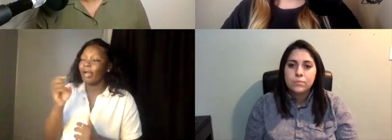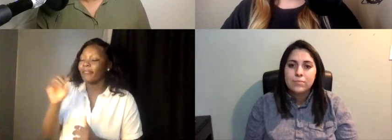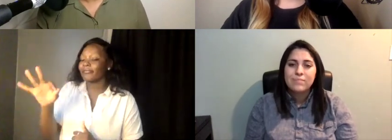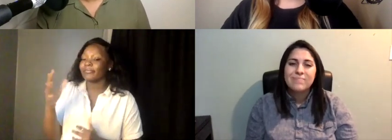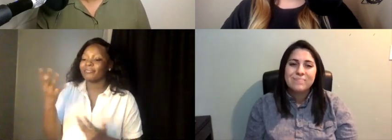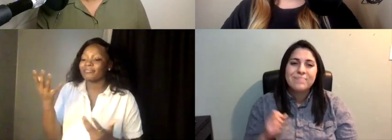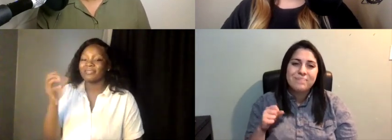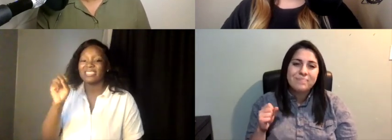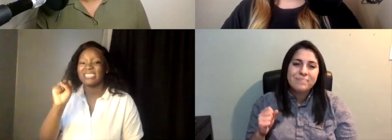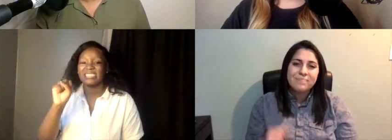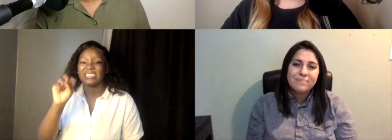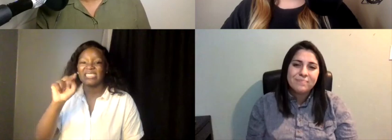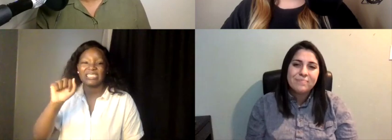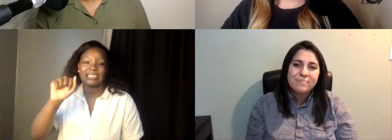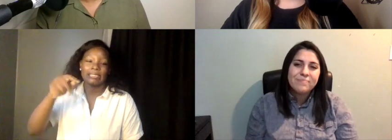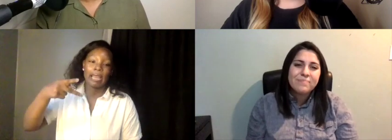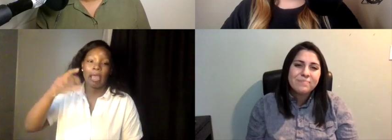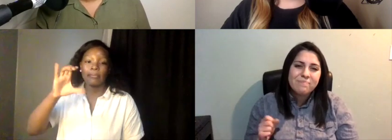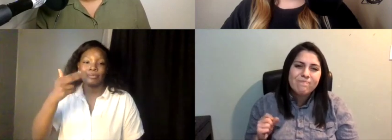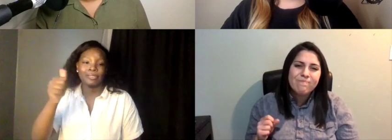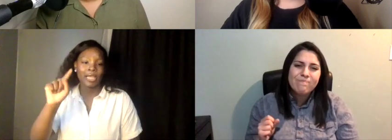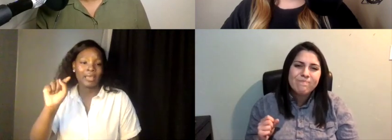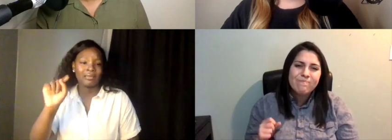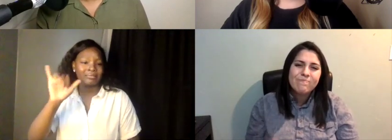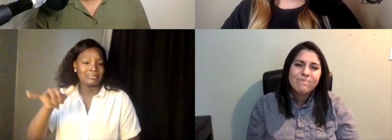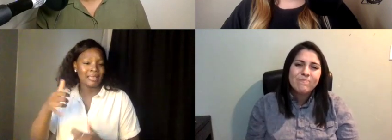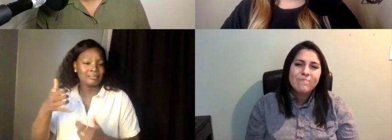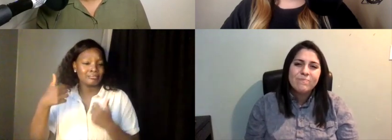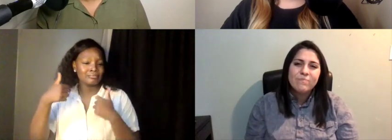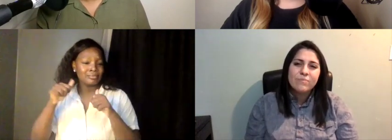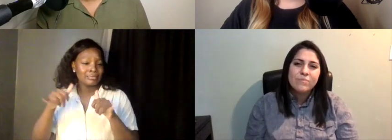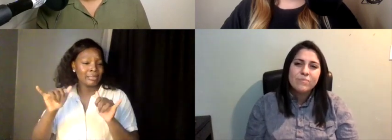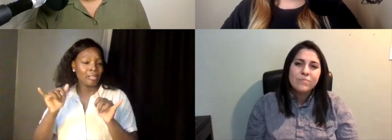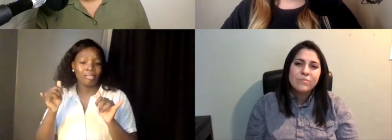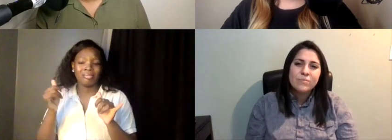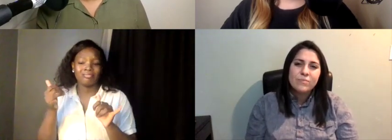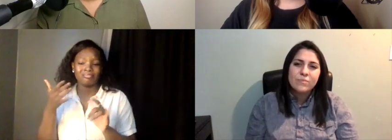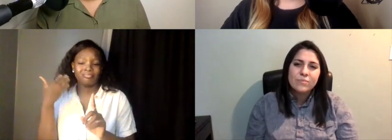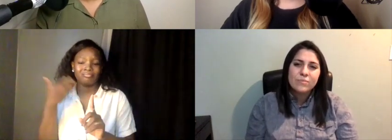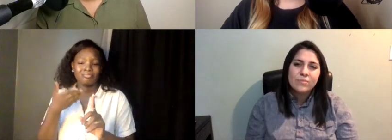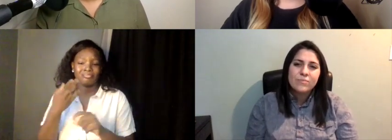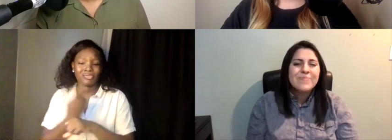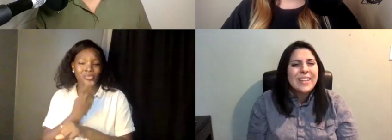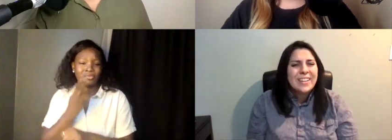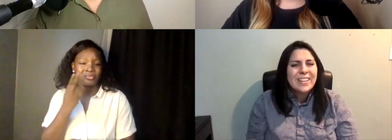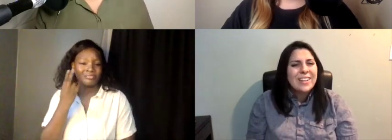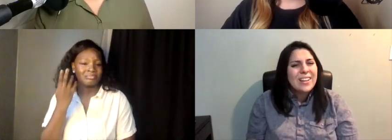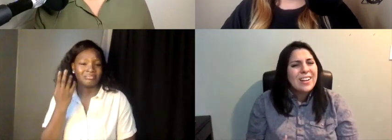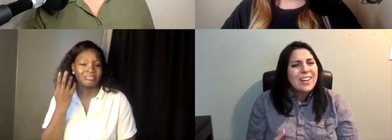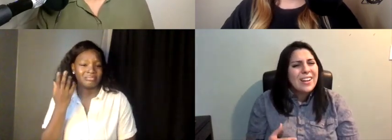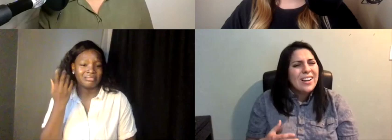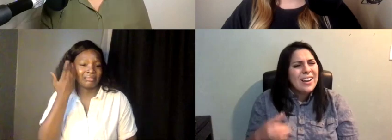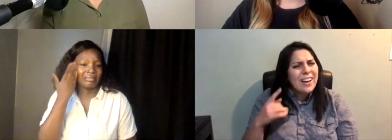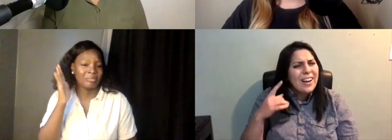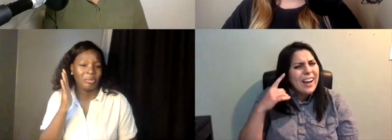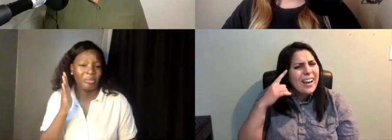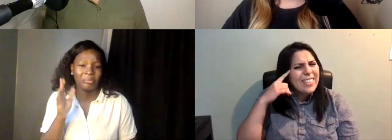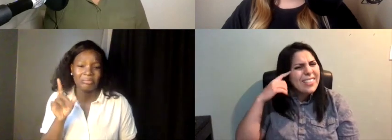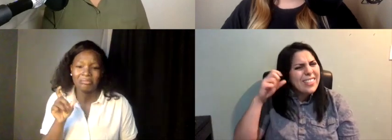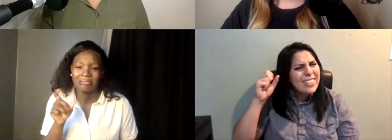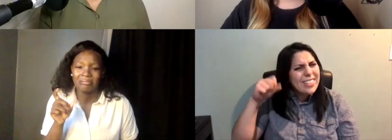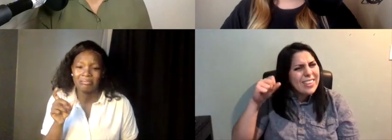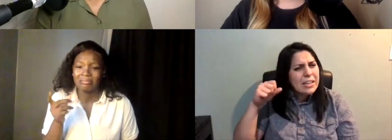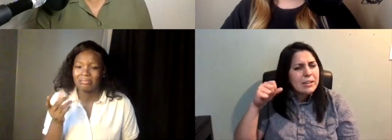still around. That's a thing, right? That's relevant. I mean, talk about Snapchat? So. Okay. I've seen it here and